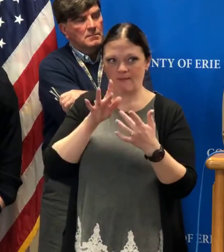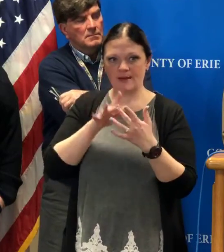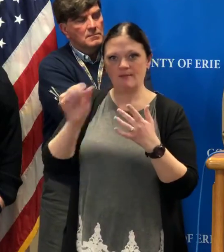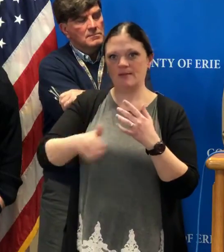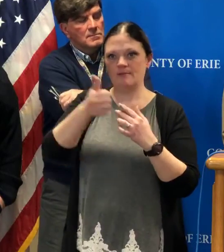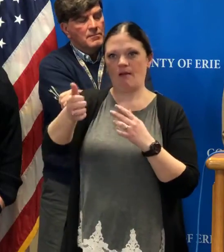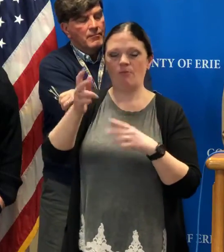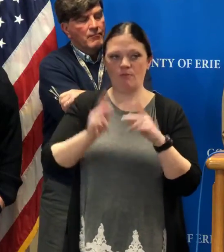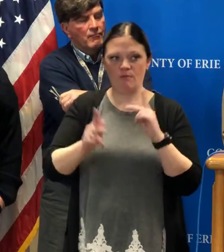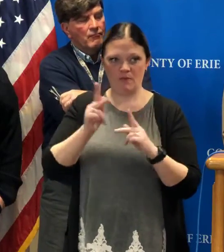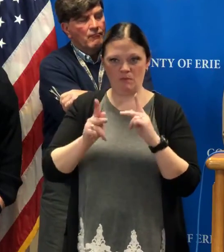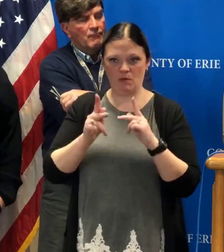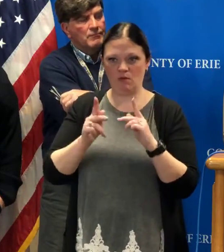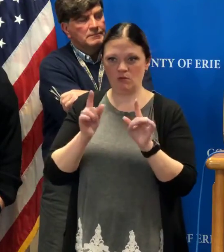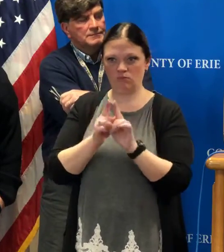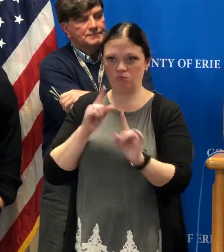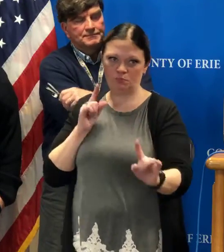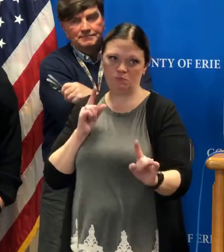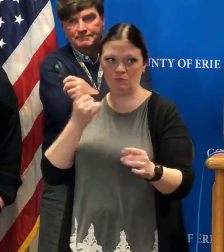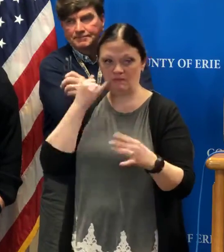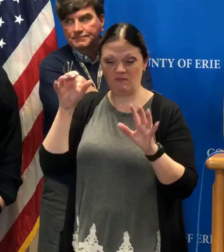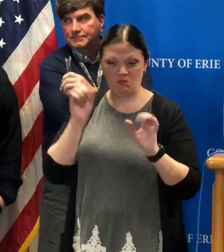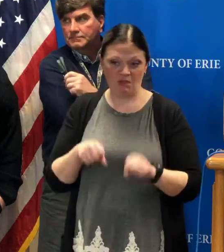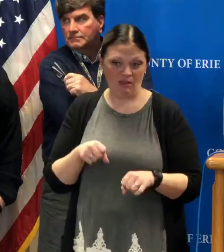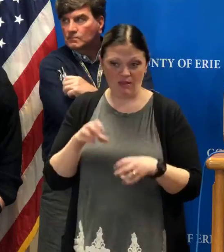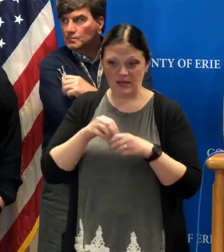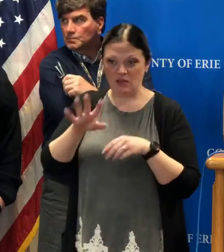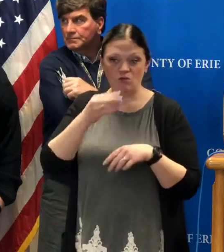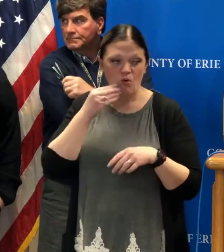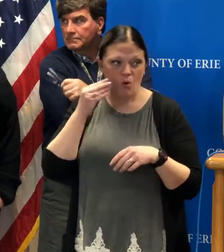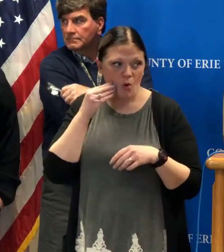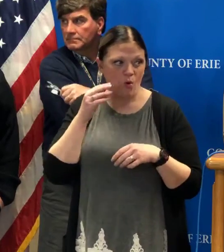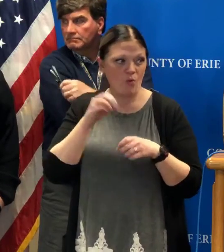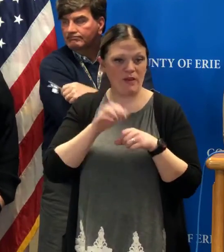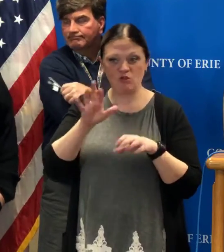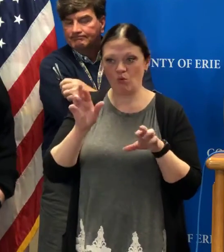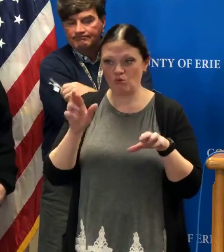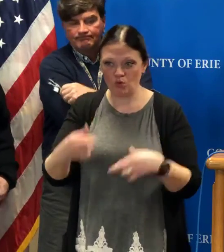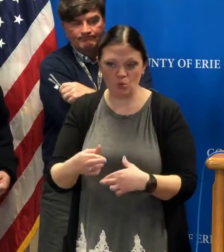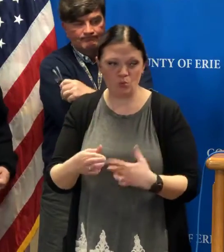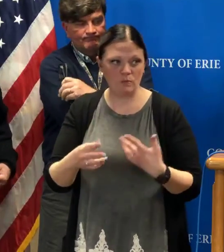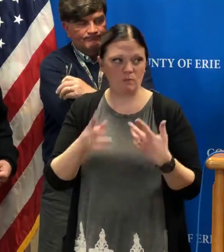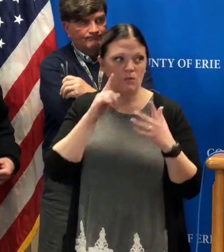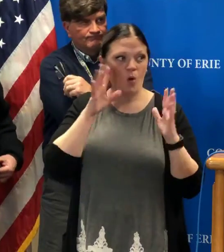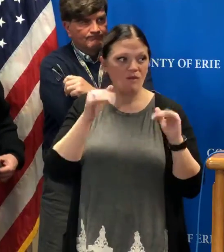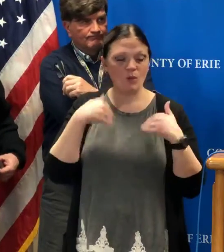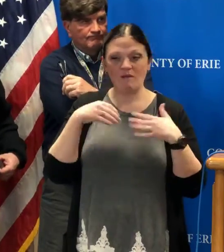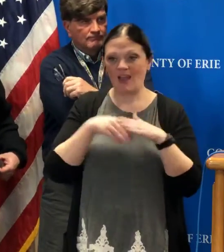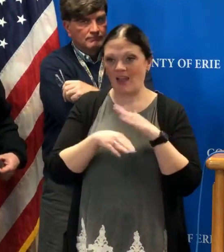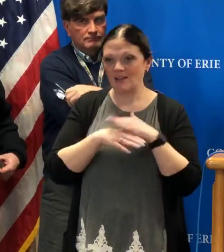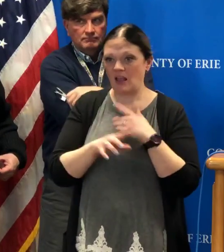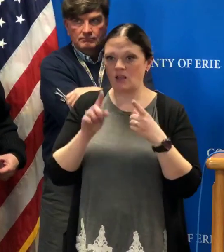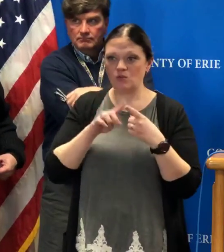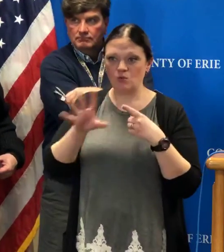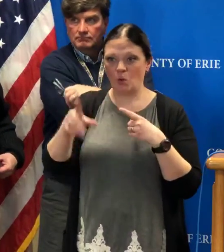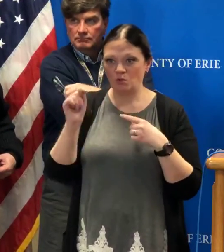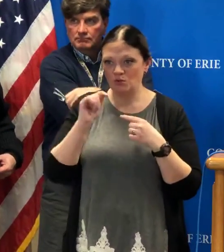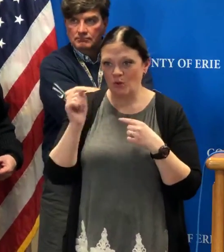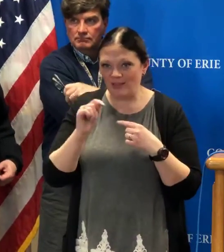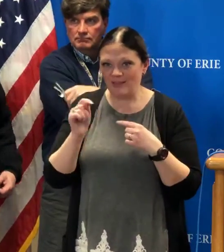And so if you can, you know, you can do that in your home, in your own room, and, you know, hopefully you have access to your own